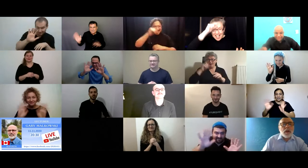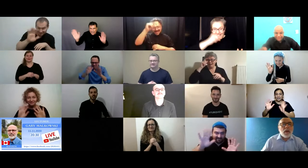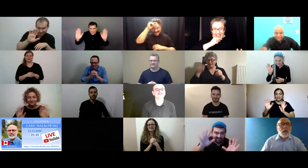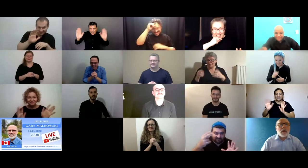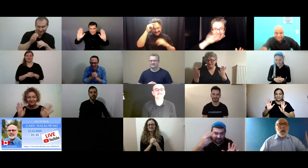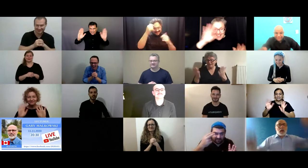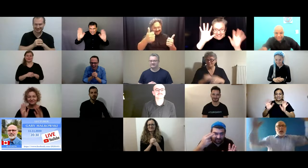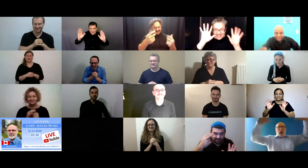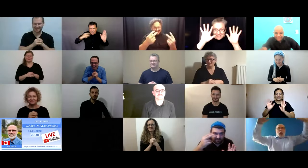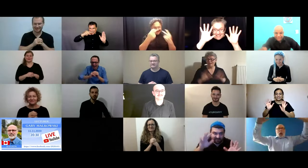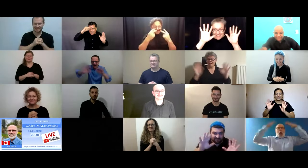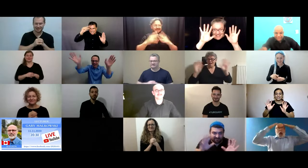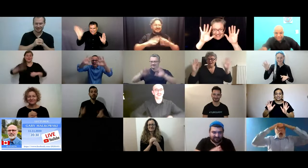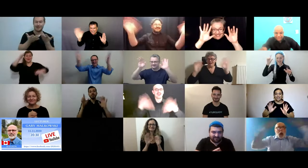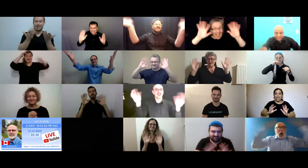Gary.